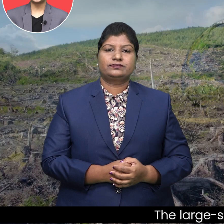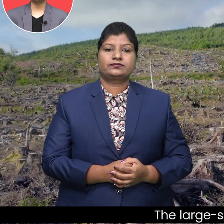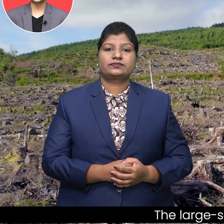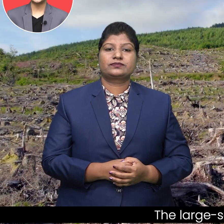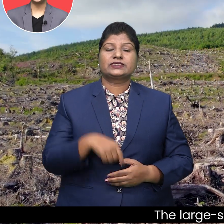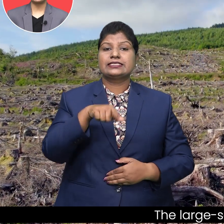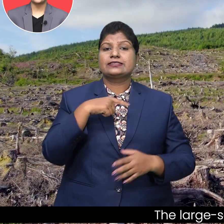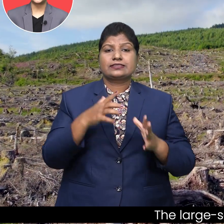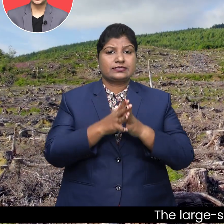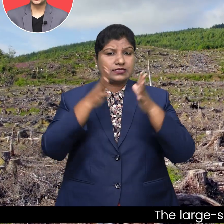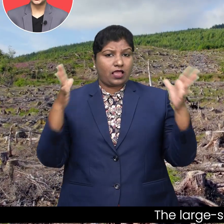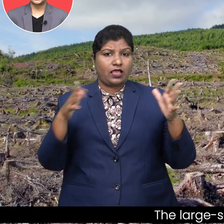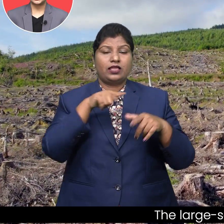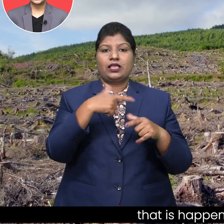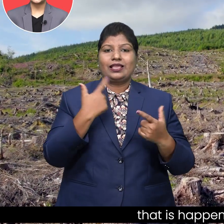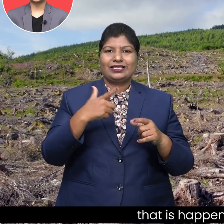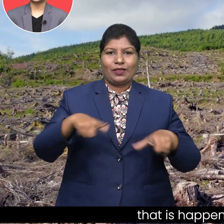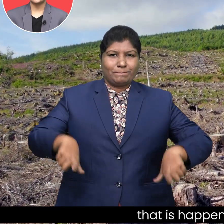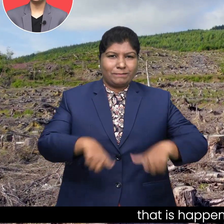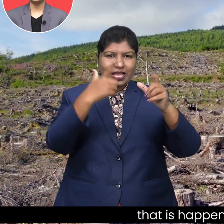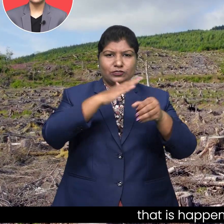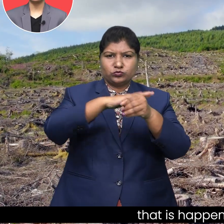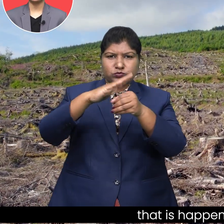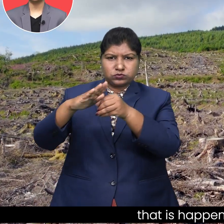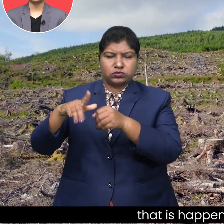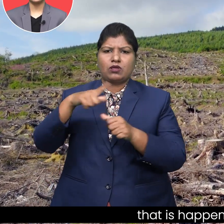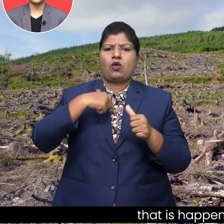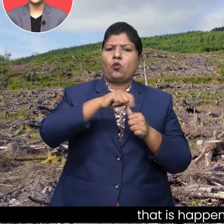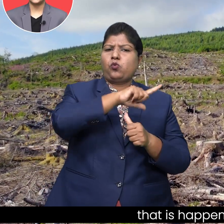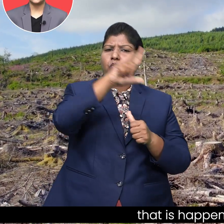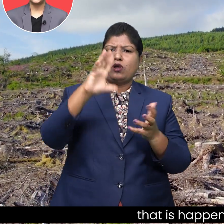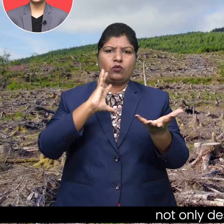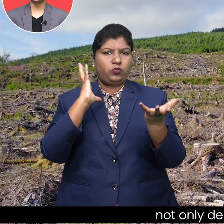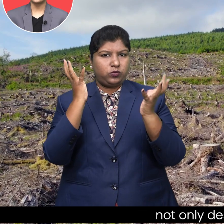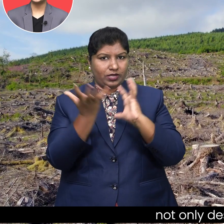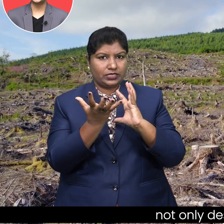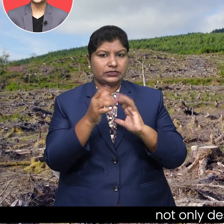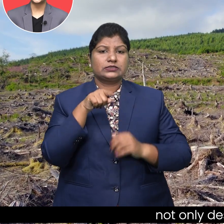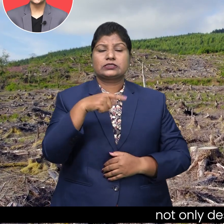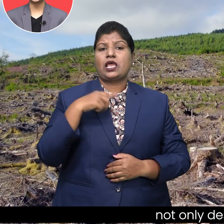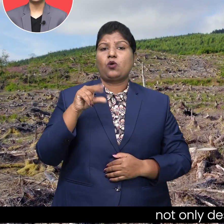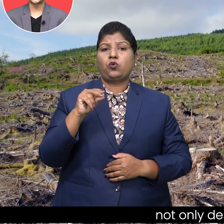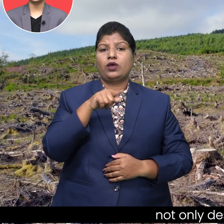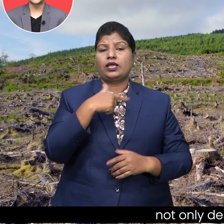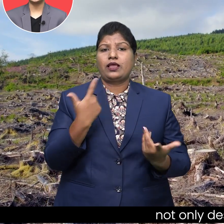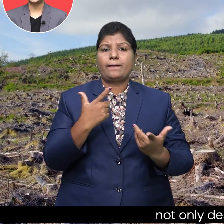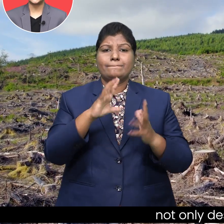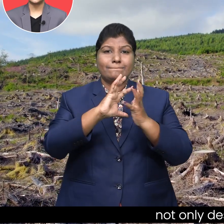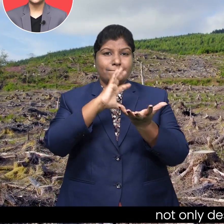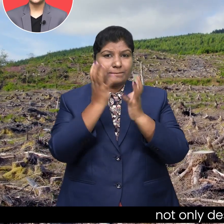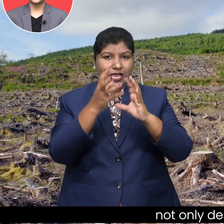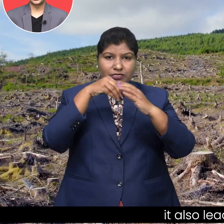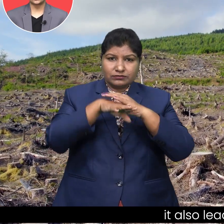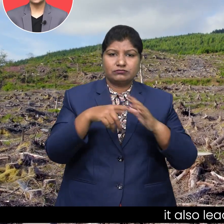The large-scale deforestation that is happening all over the world not only destroys